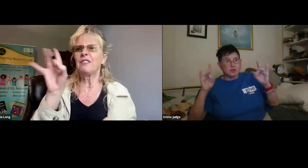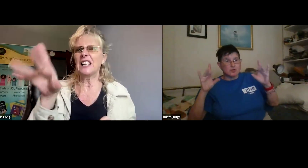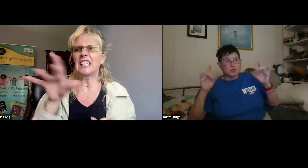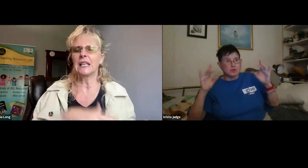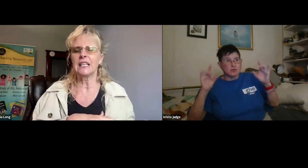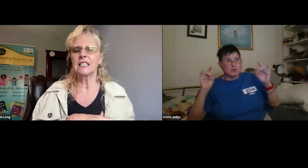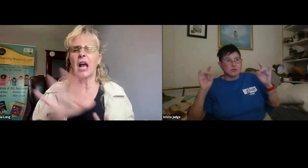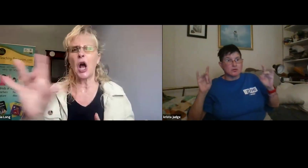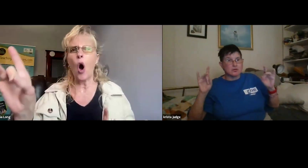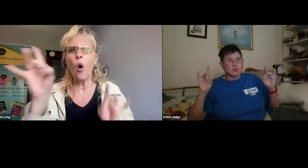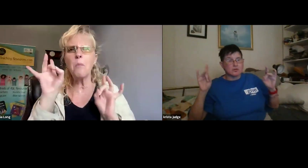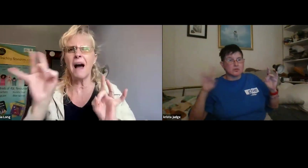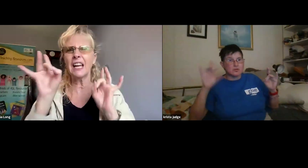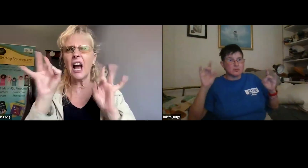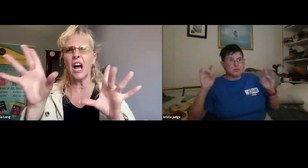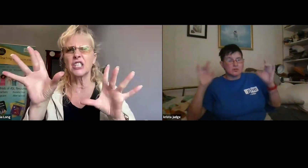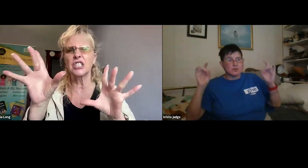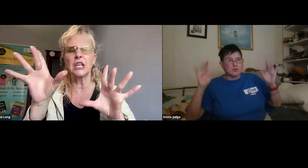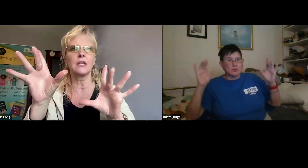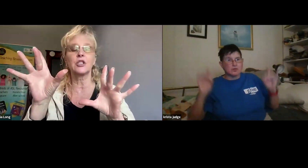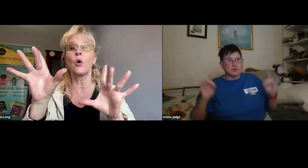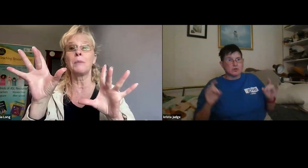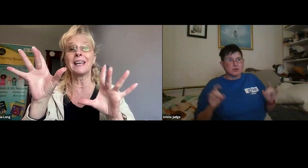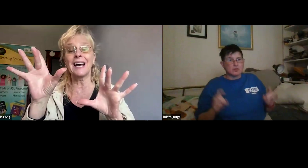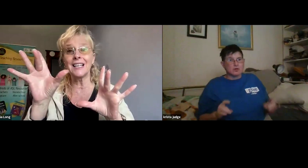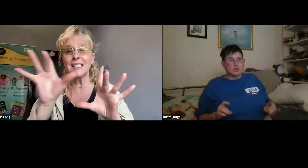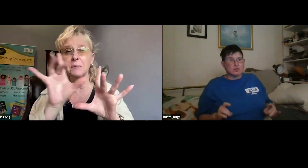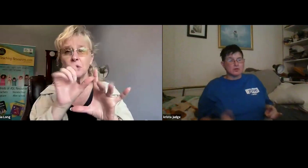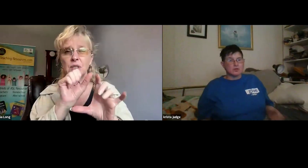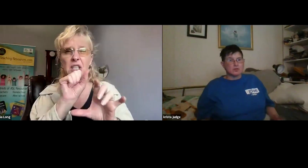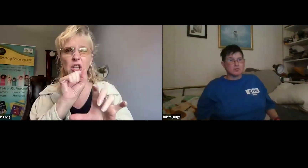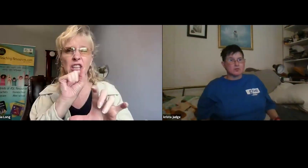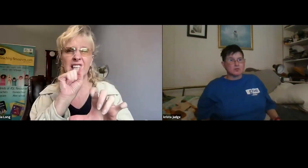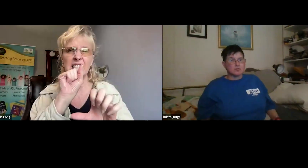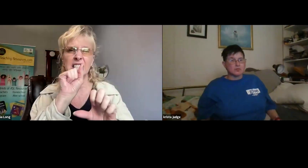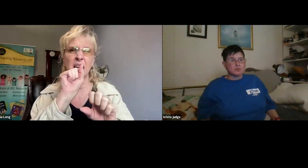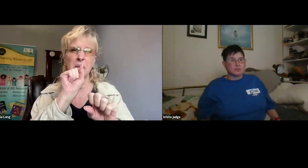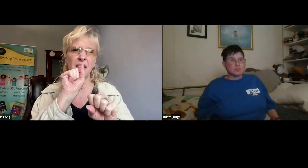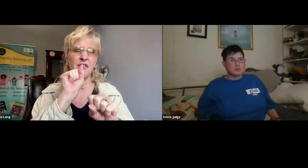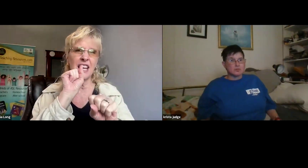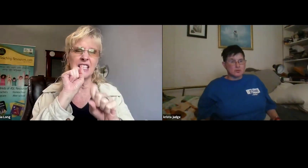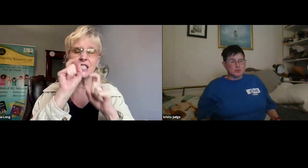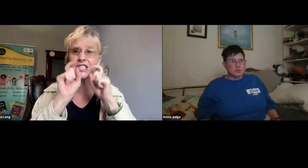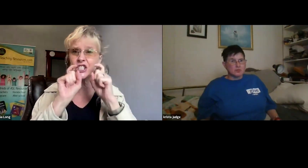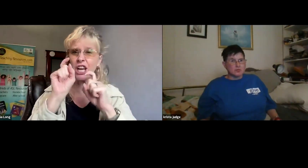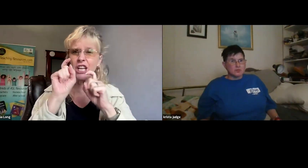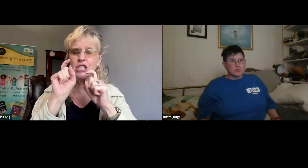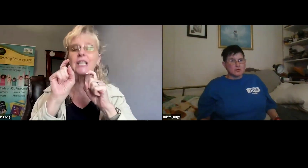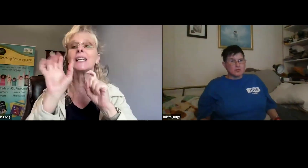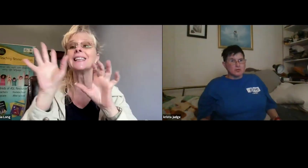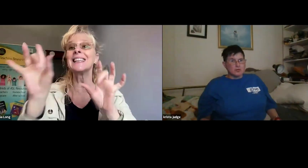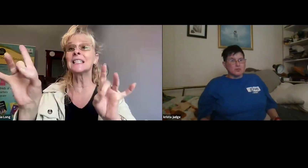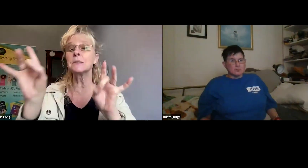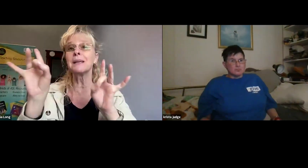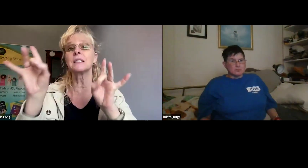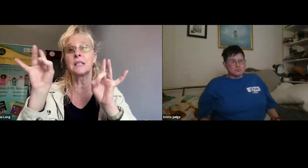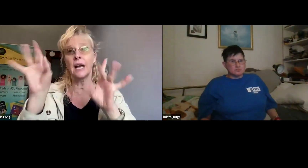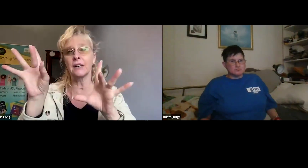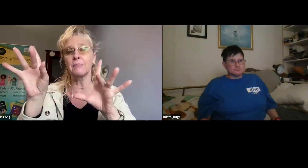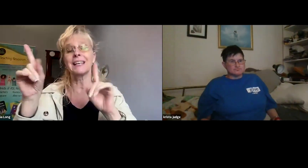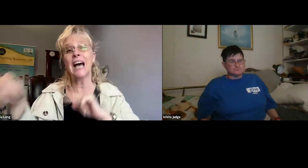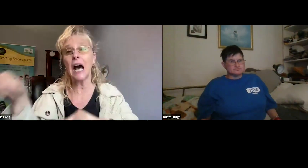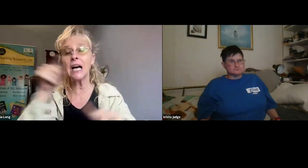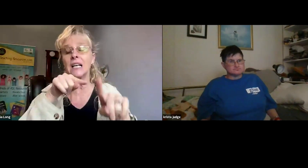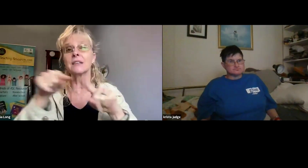Yeah, so we're flicking it. It's like, oh my gosh. So because I'm using this and my face has changed, this